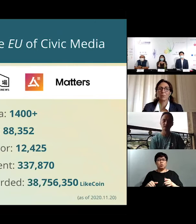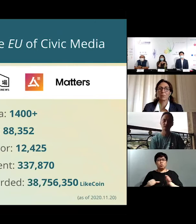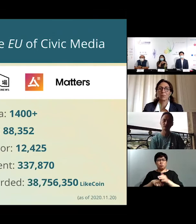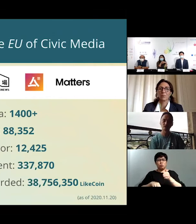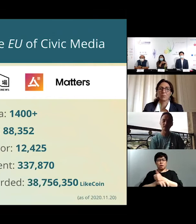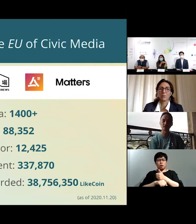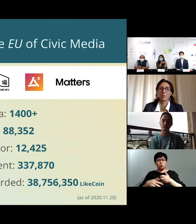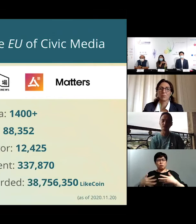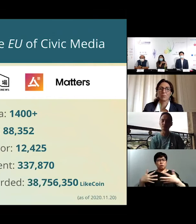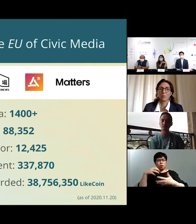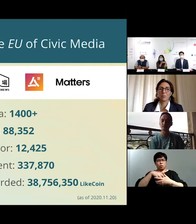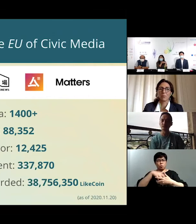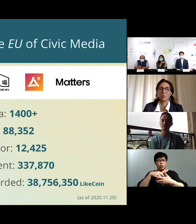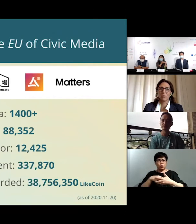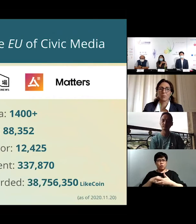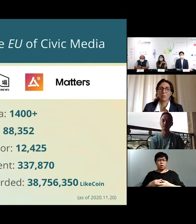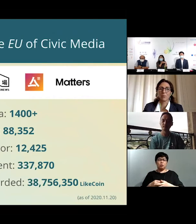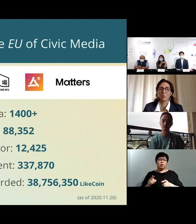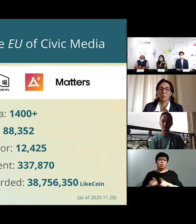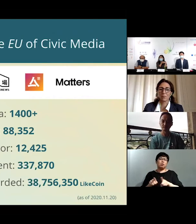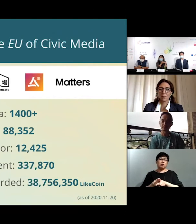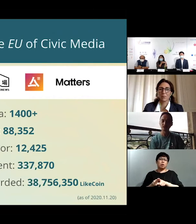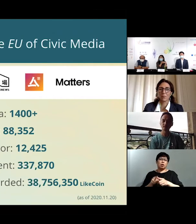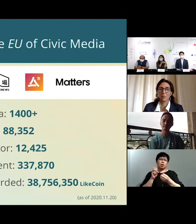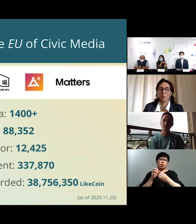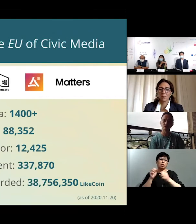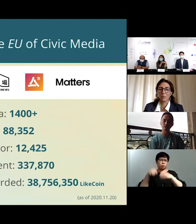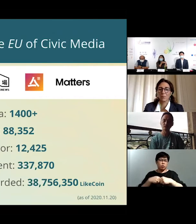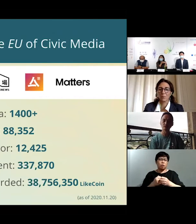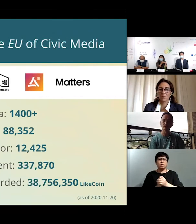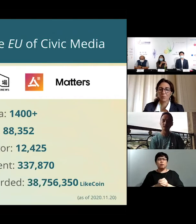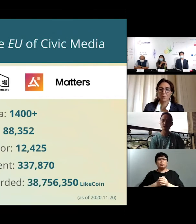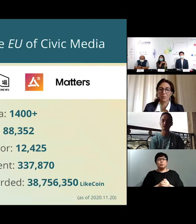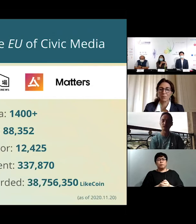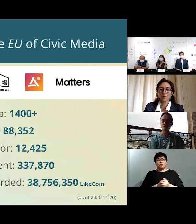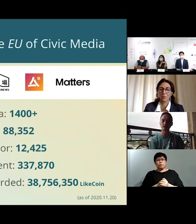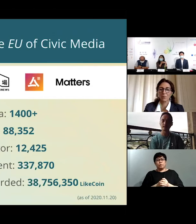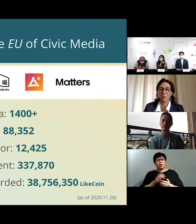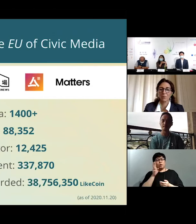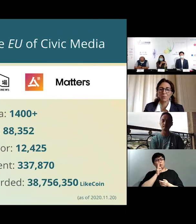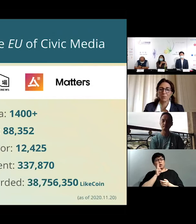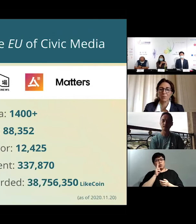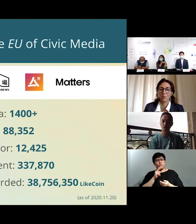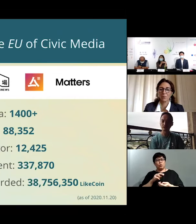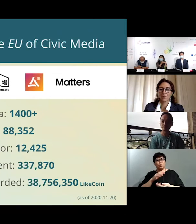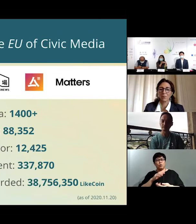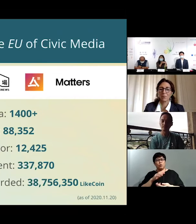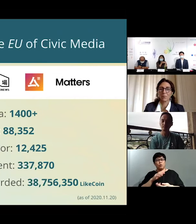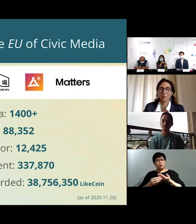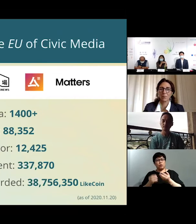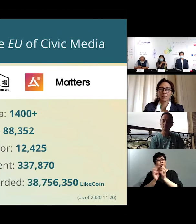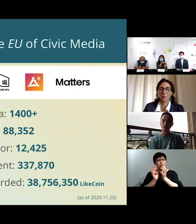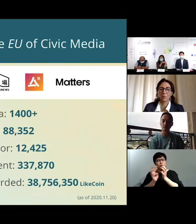publishing, such as how do we deal with disinformation, how do we deal with issues like content